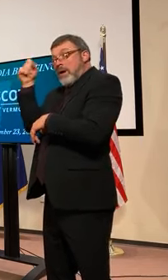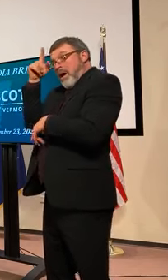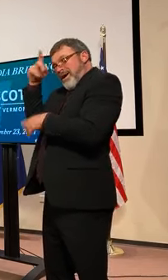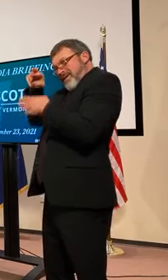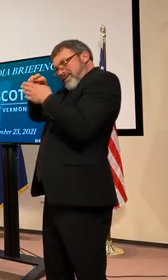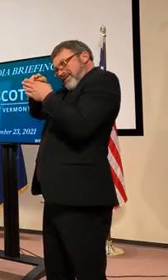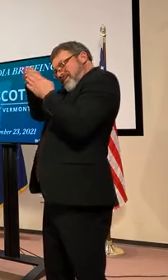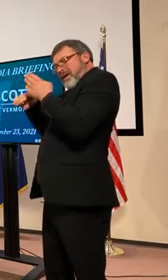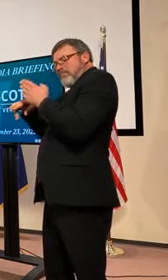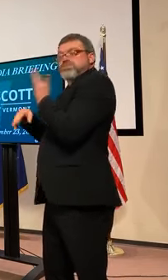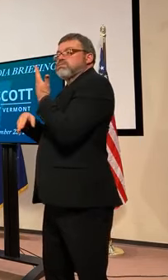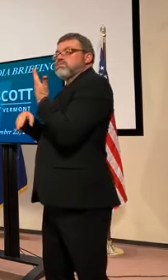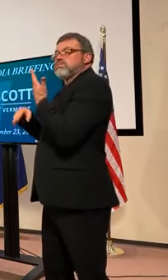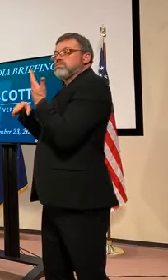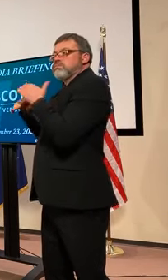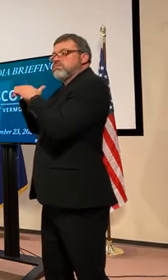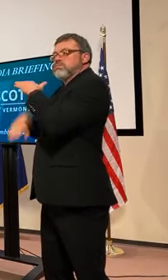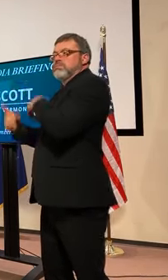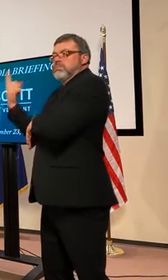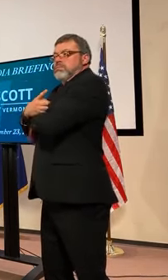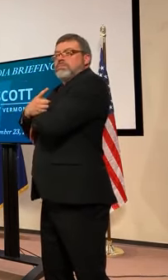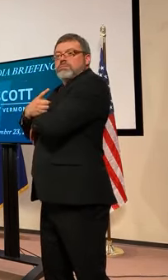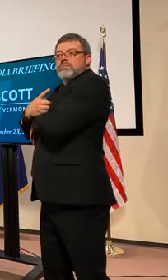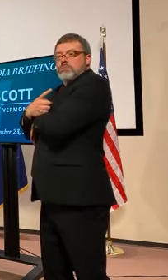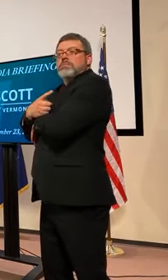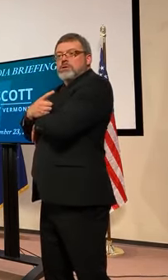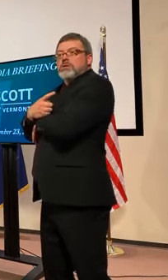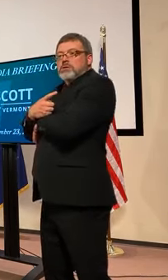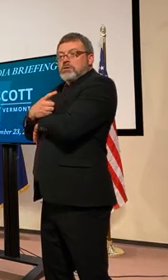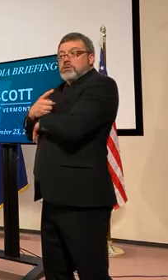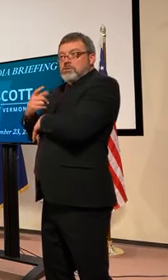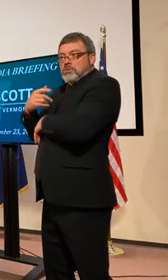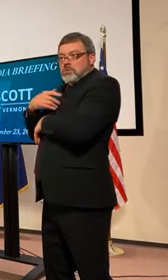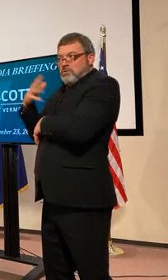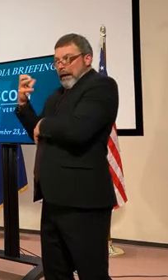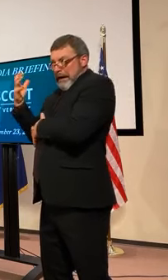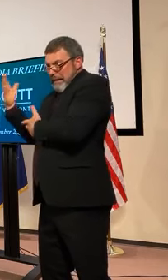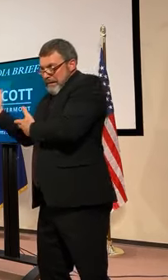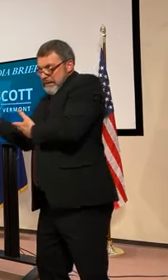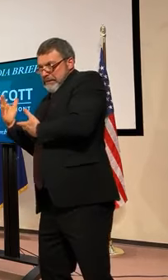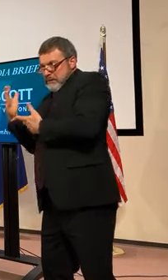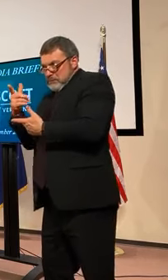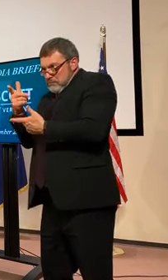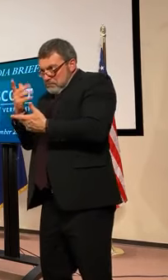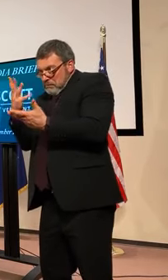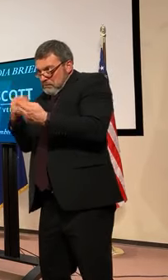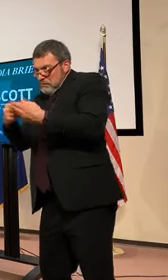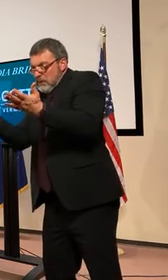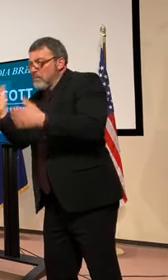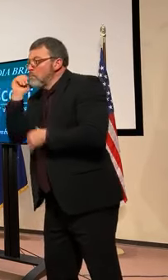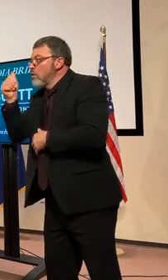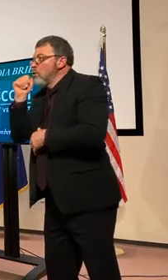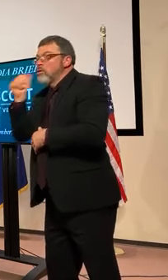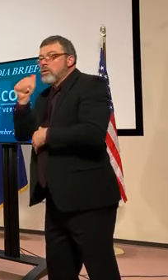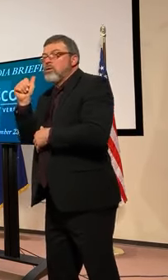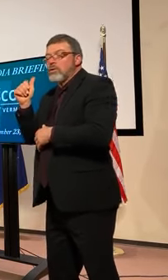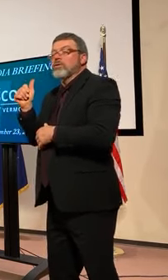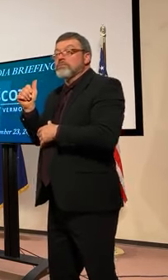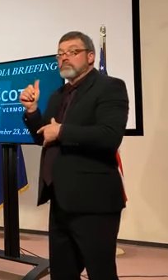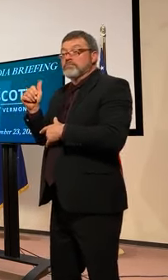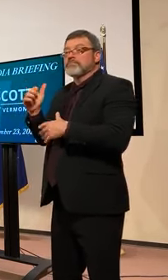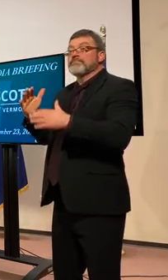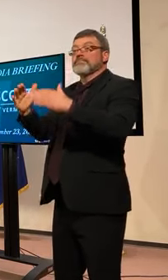on Wednesday at multiple testing sites across the state. The take-home tests are PCR